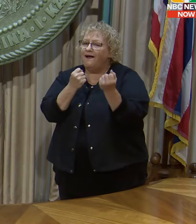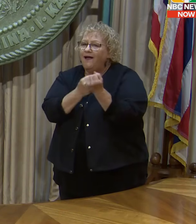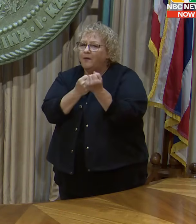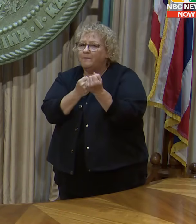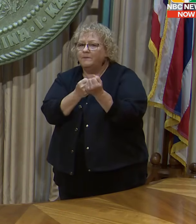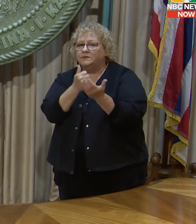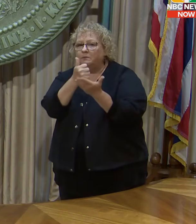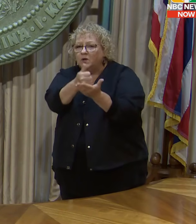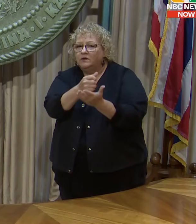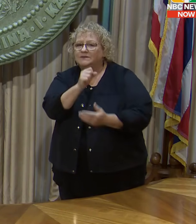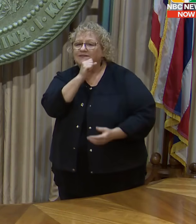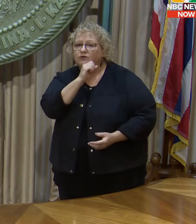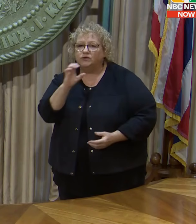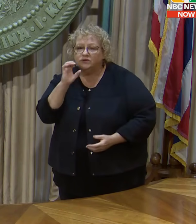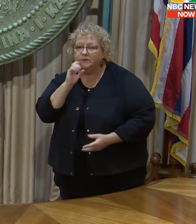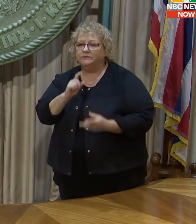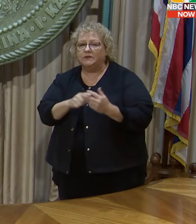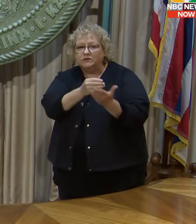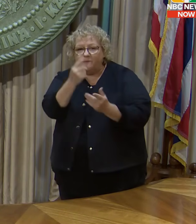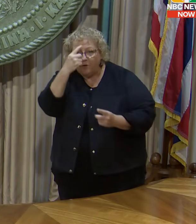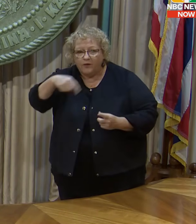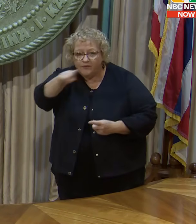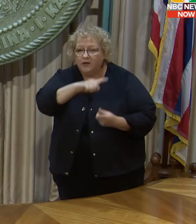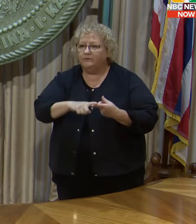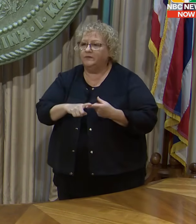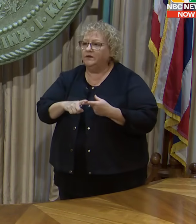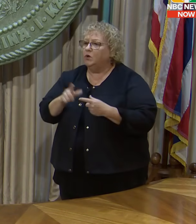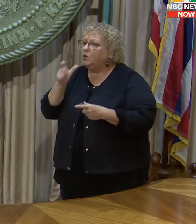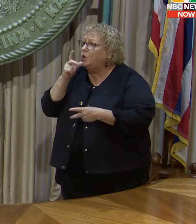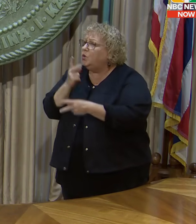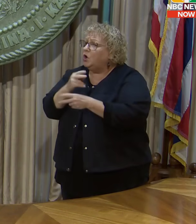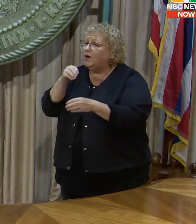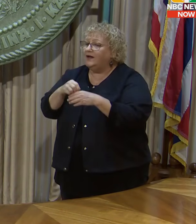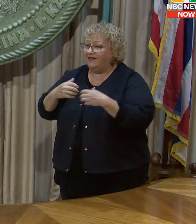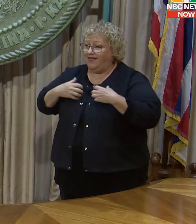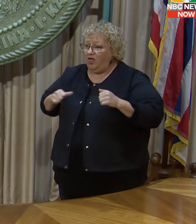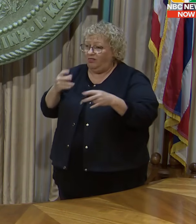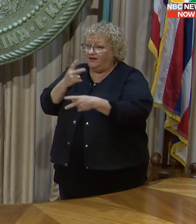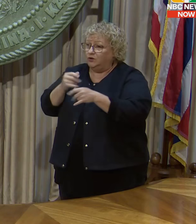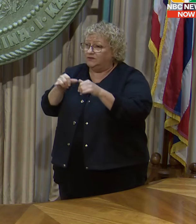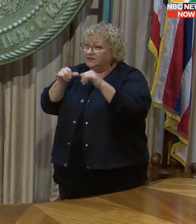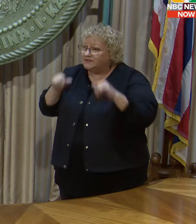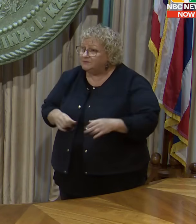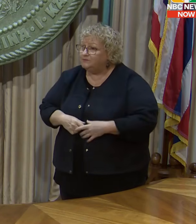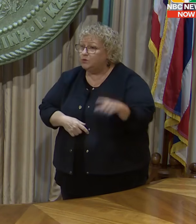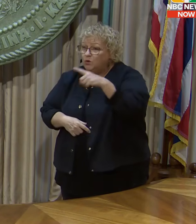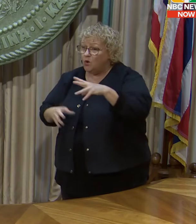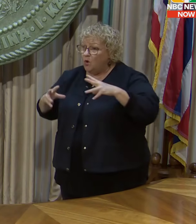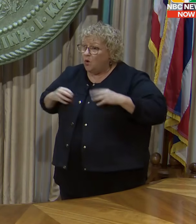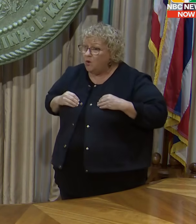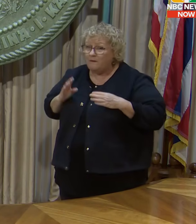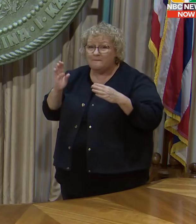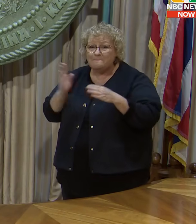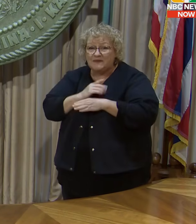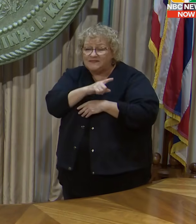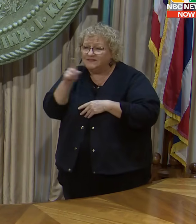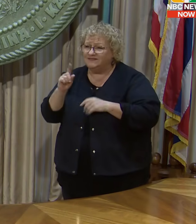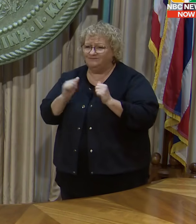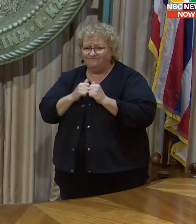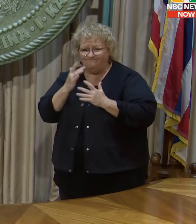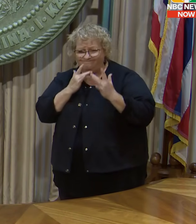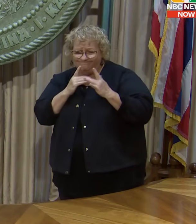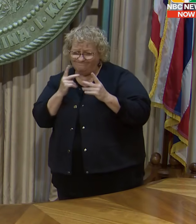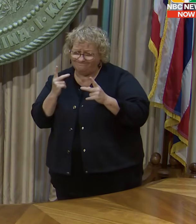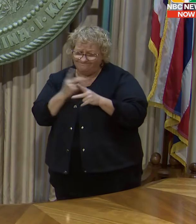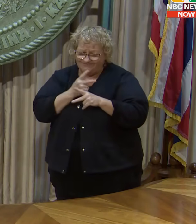to a nonprofit. If you're a frontline healthcare worker or a first responder or a small business, trying to figure out how you're going to save as